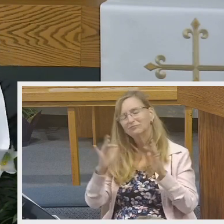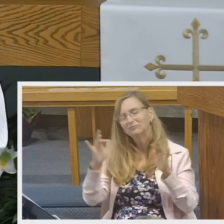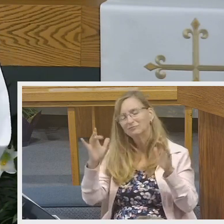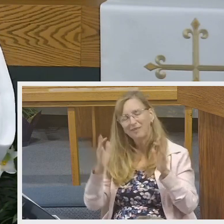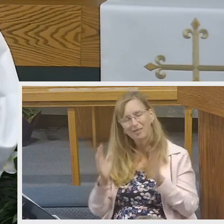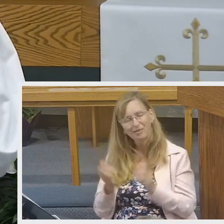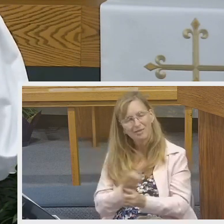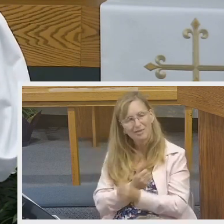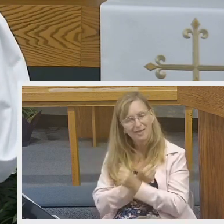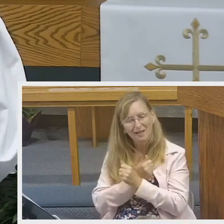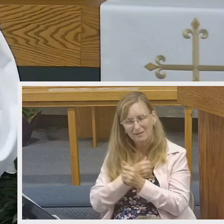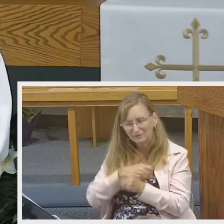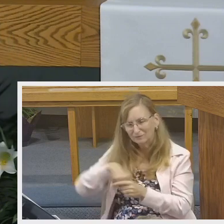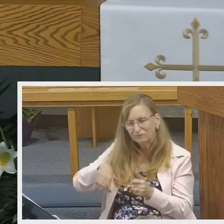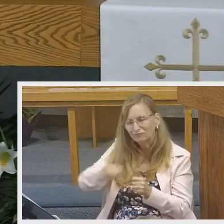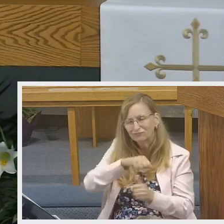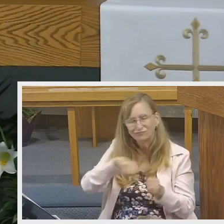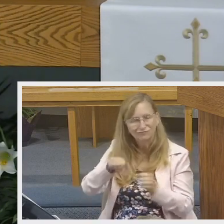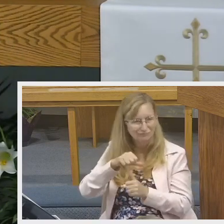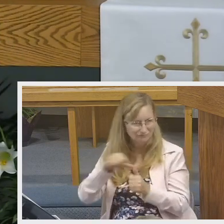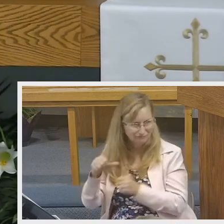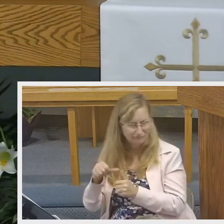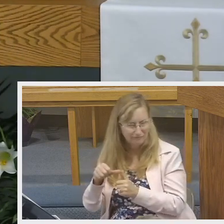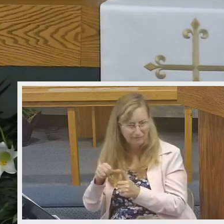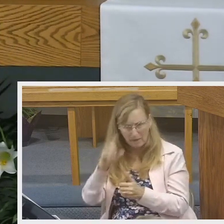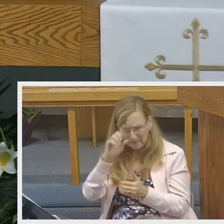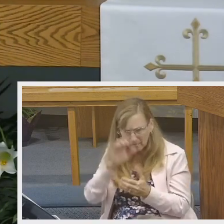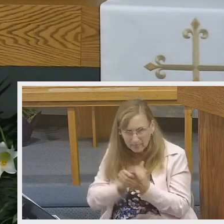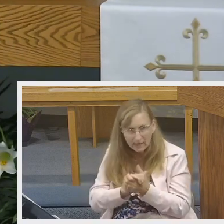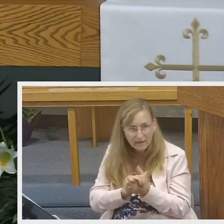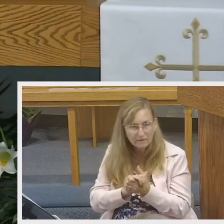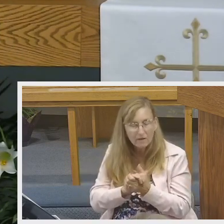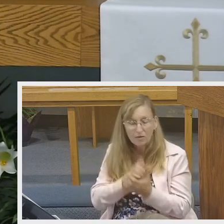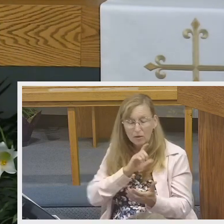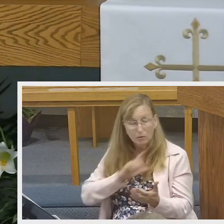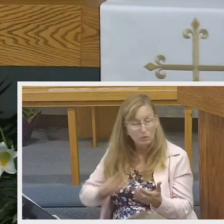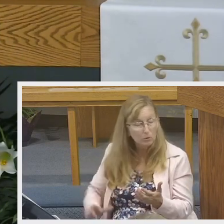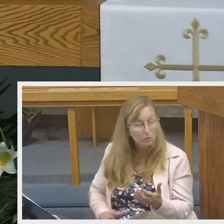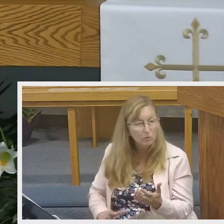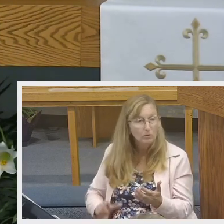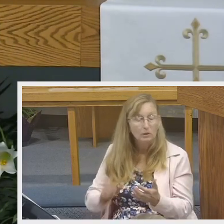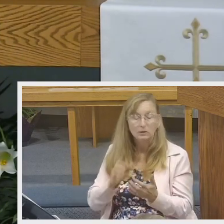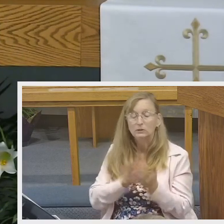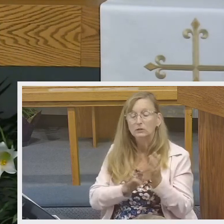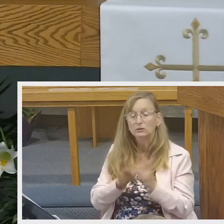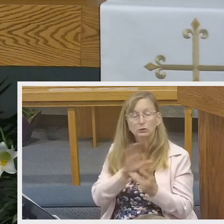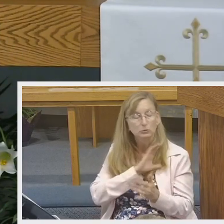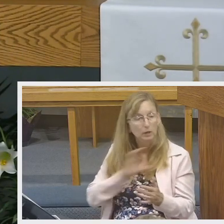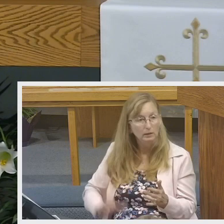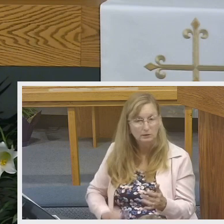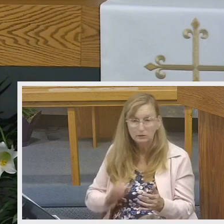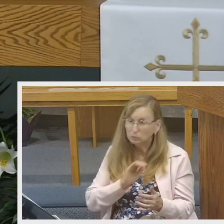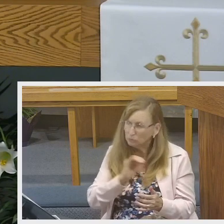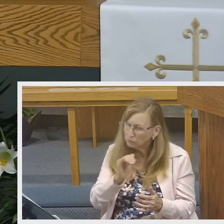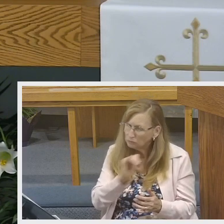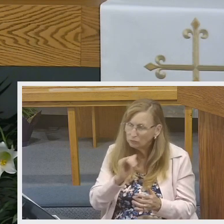on the Bible's invitation, believe on the Lord Jesus Christ, and you too will be saved.